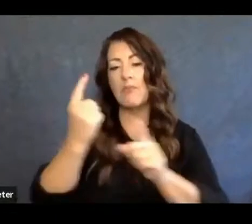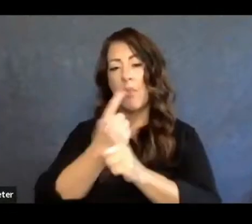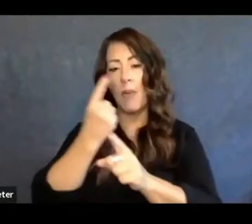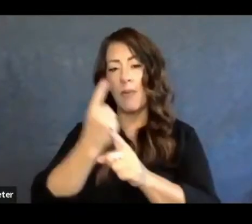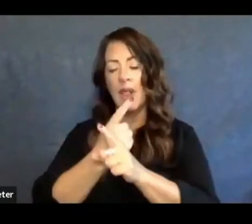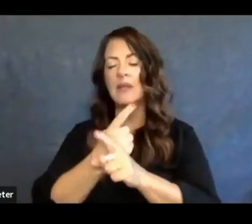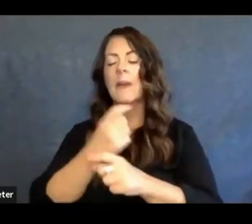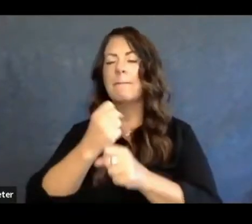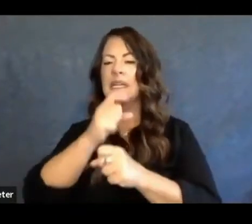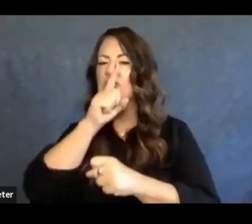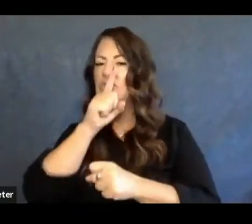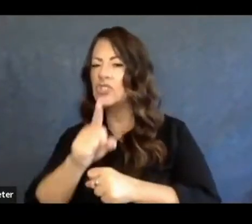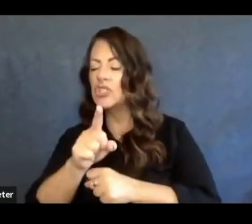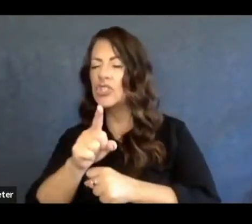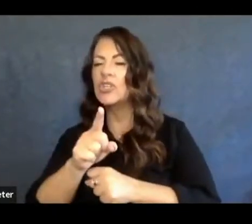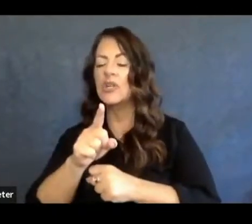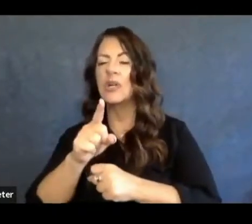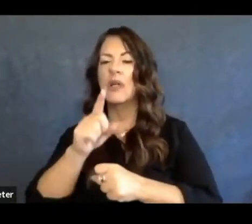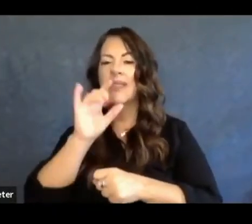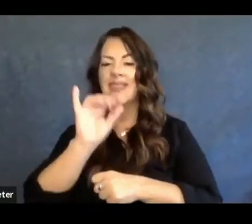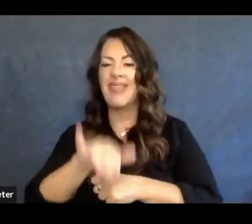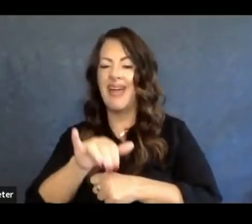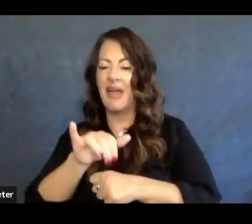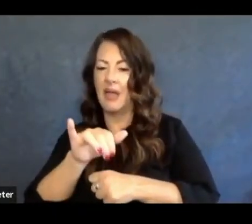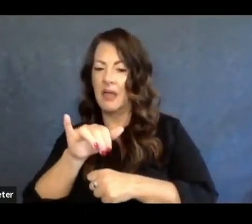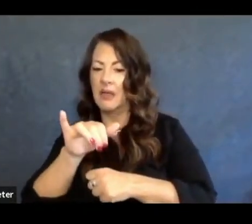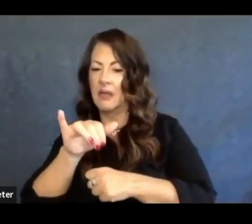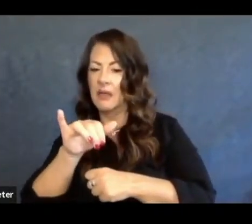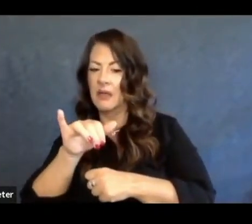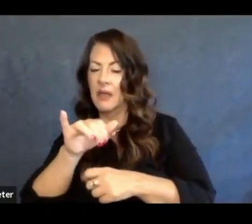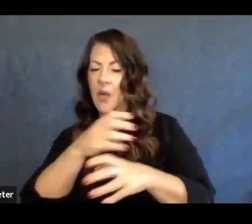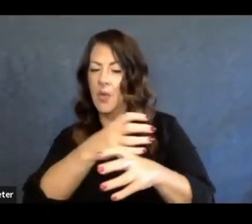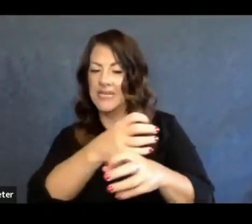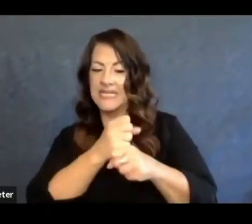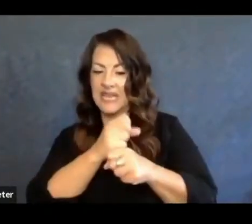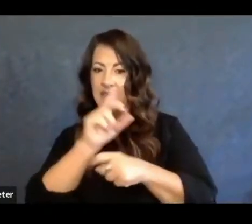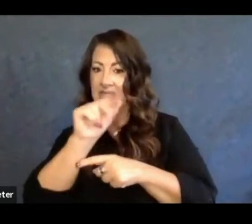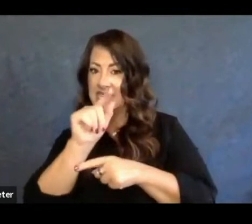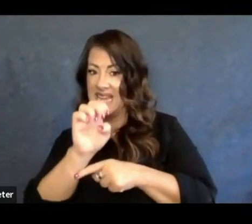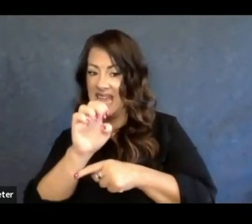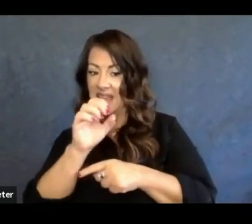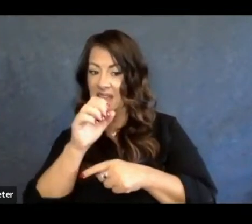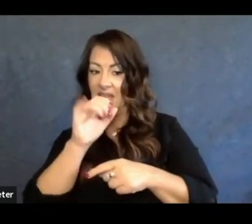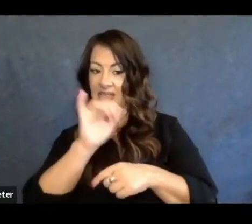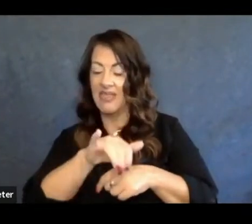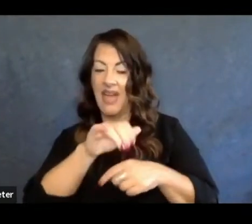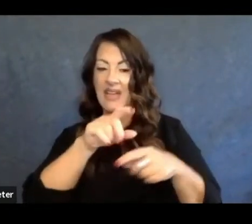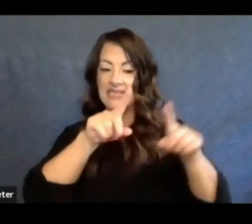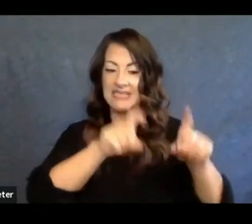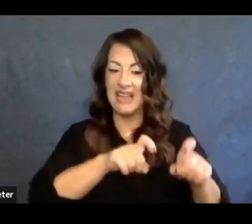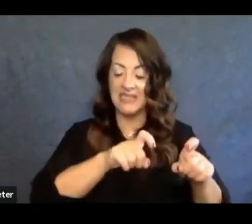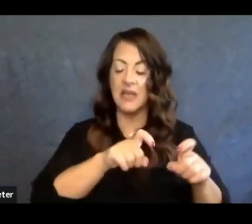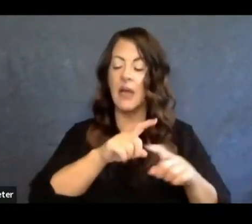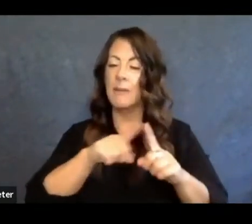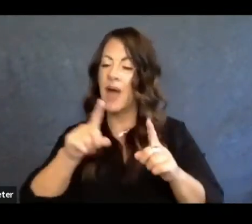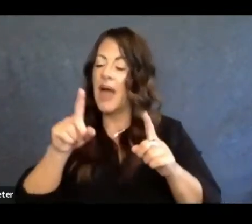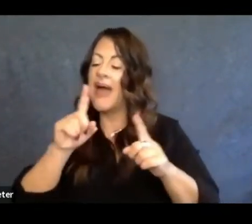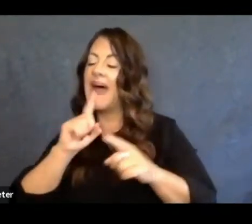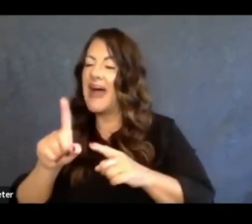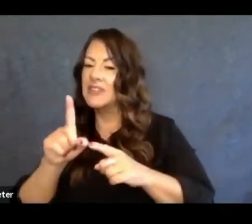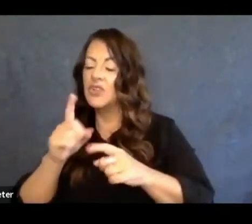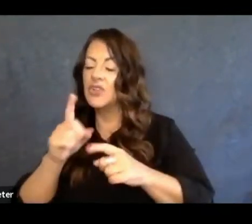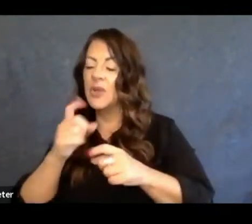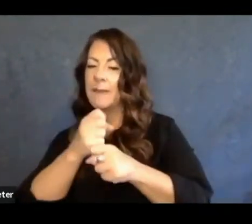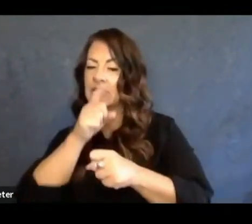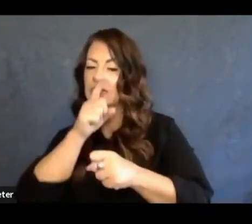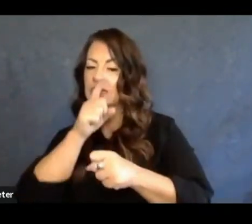is not just attribute the test to the date that we received the test or even the date that it was resulted, but actually take it